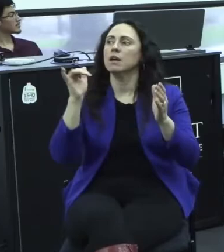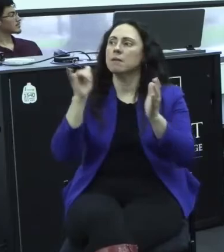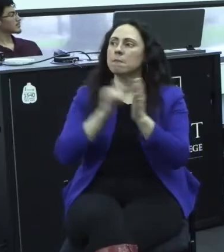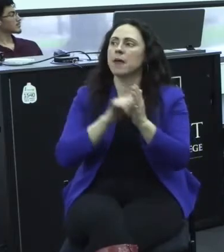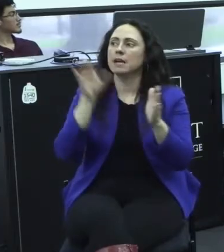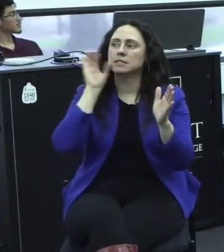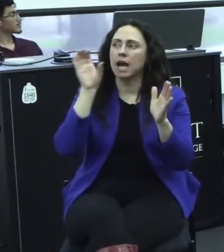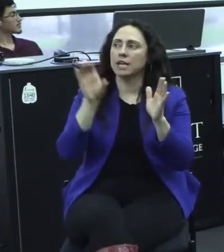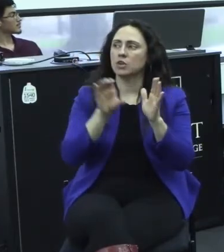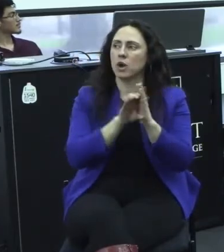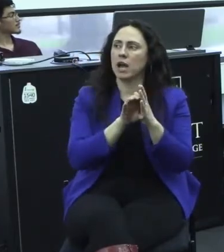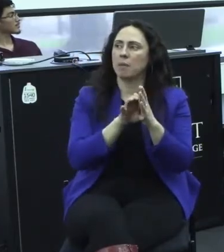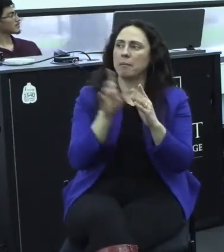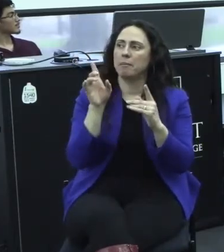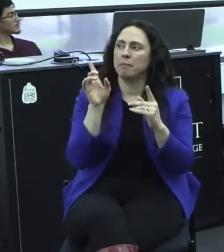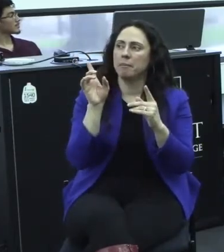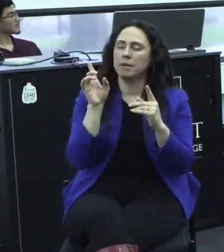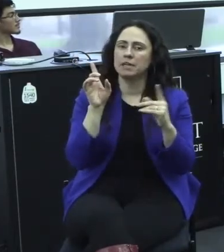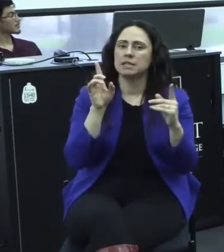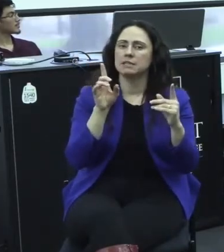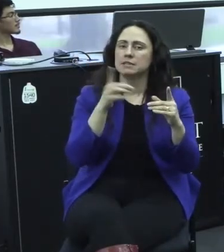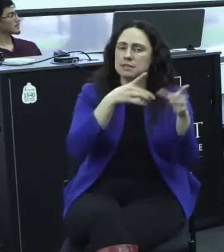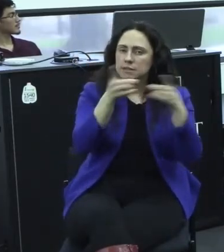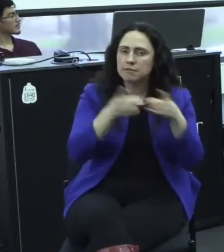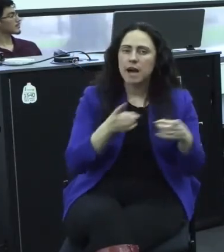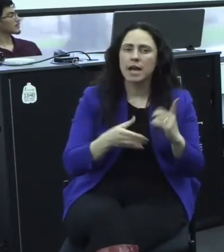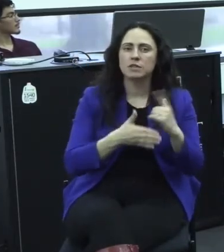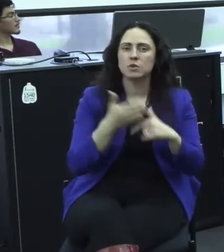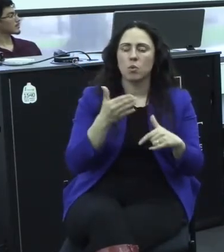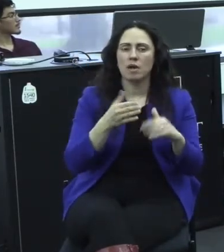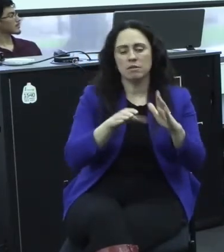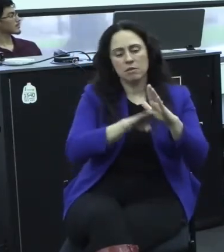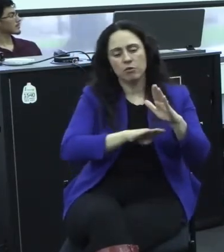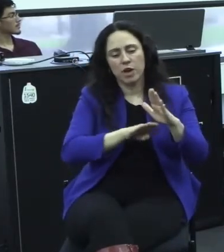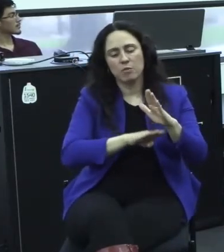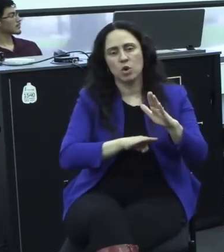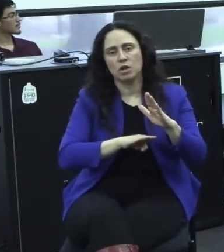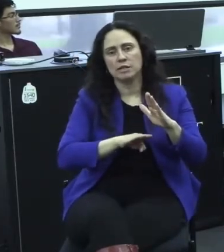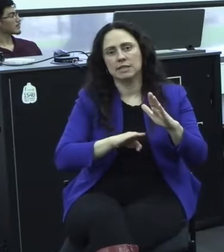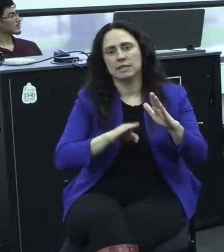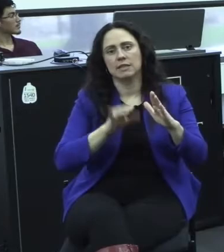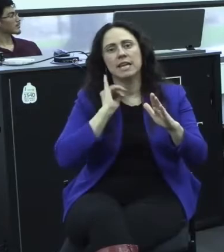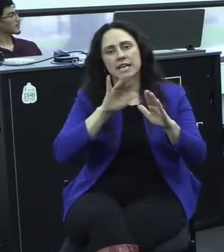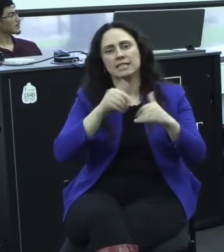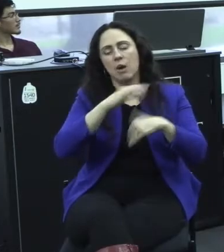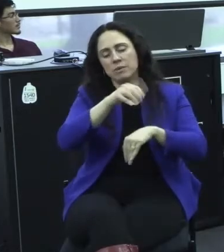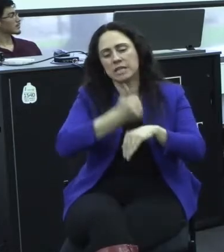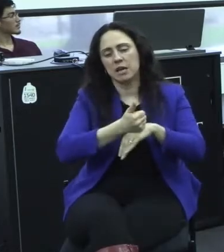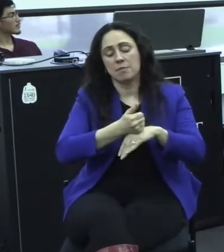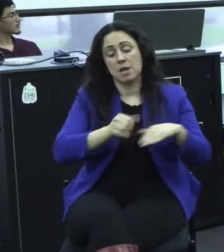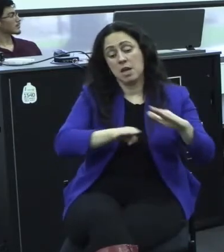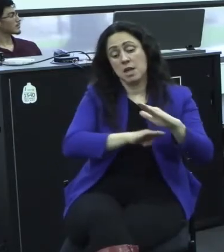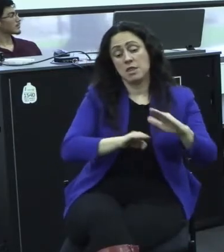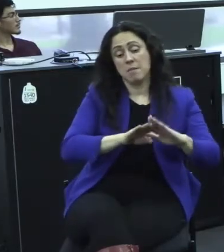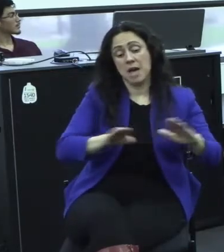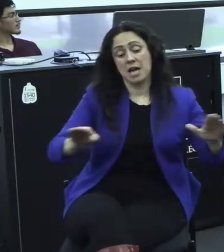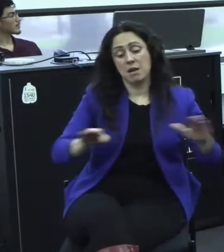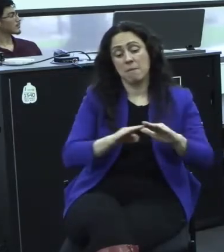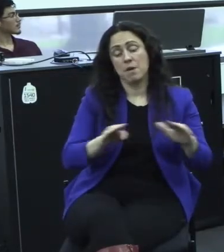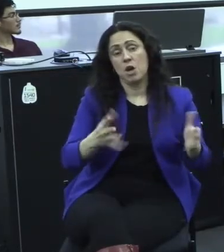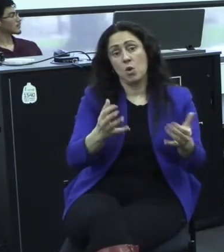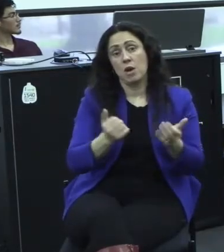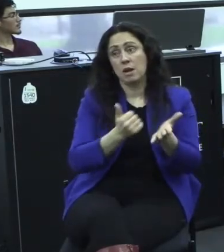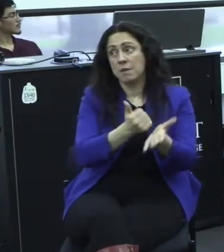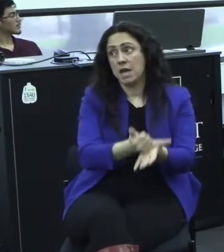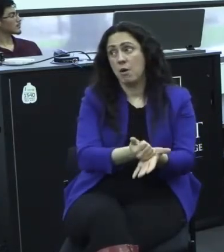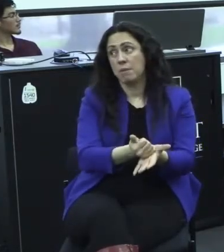kind of defines what that framework is. At the bottom, we want to be